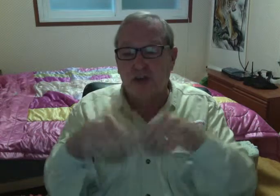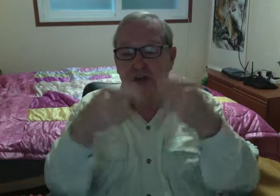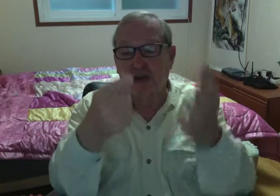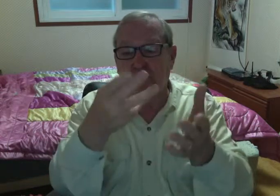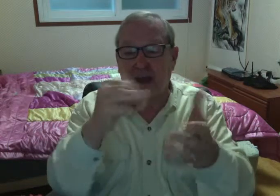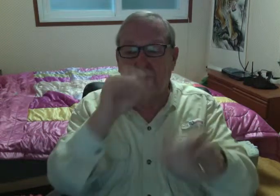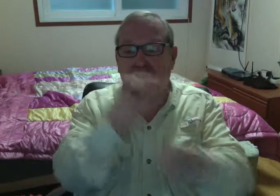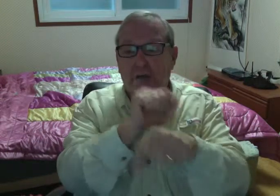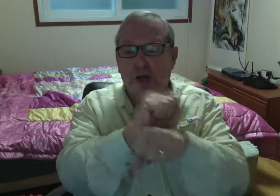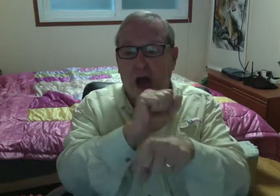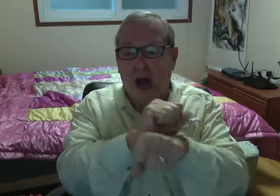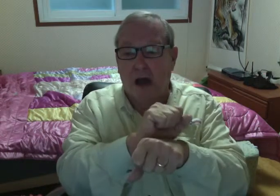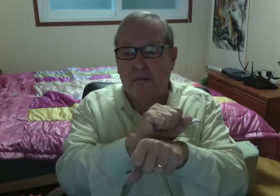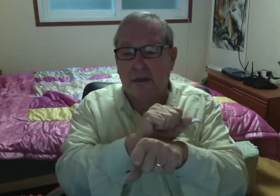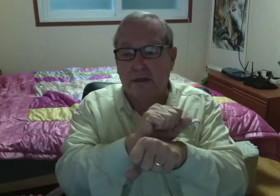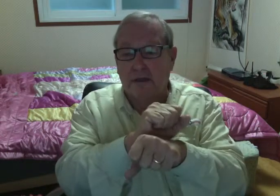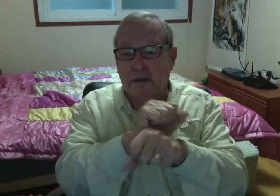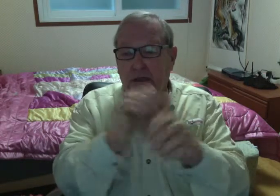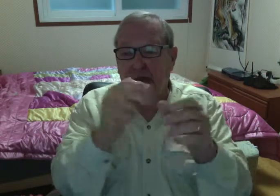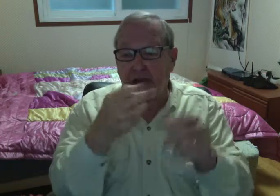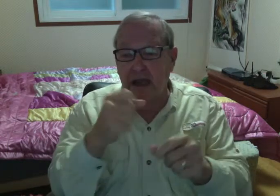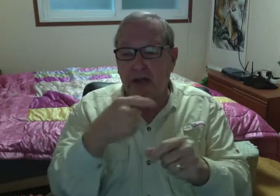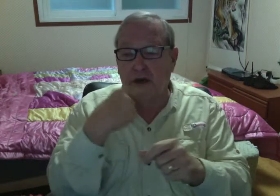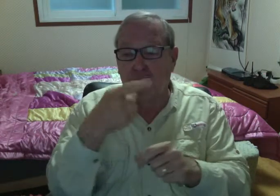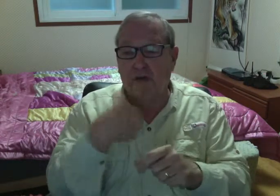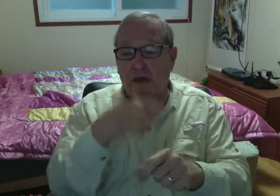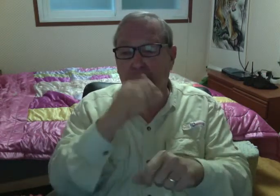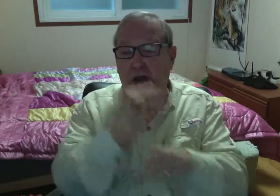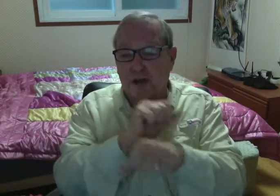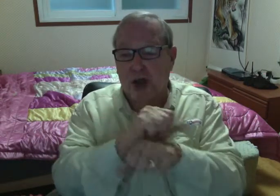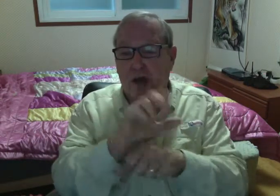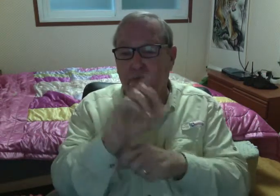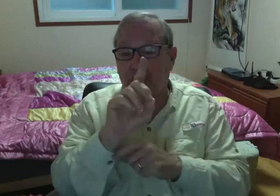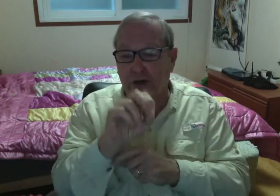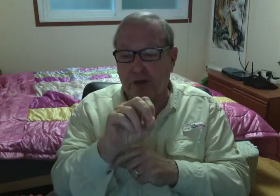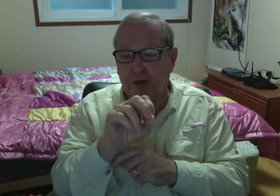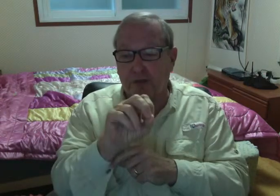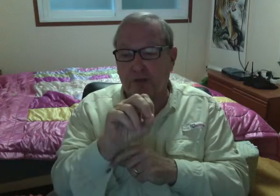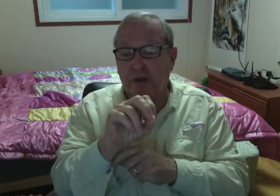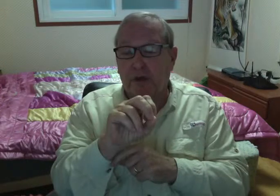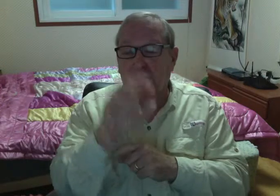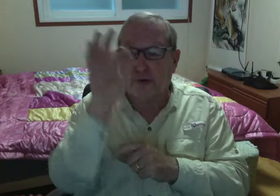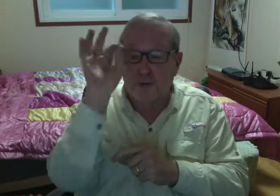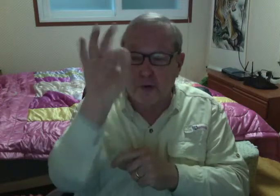them a job to do, to preach the gospel around the world.